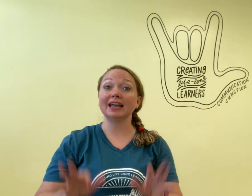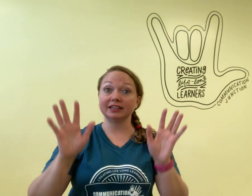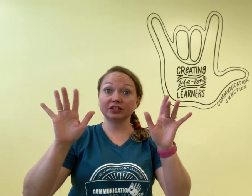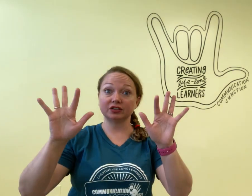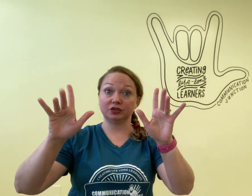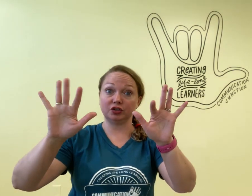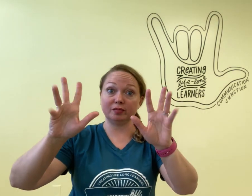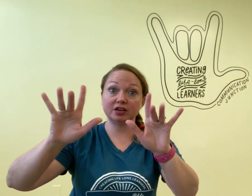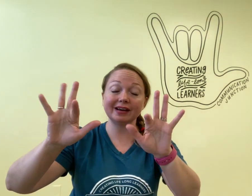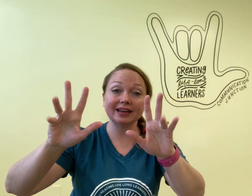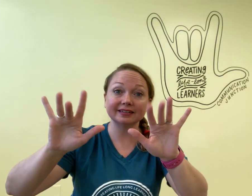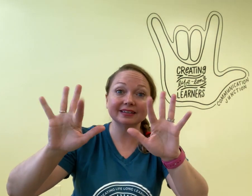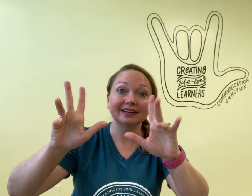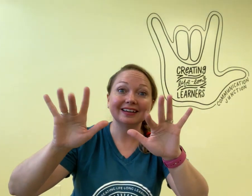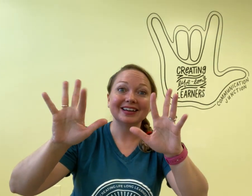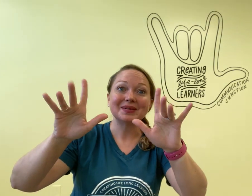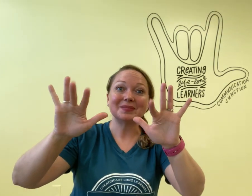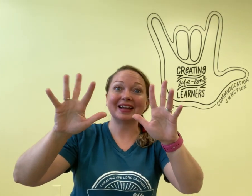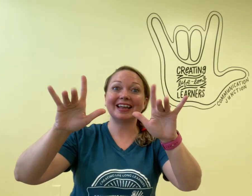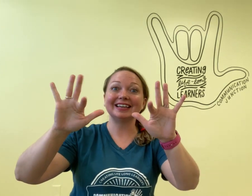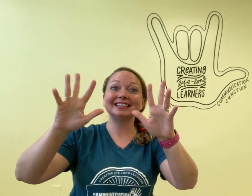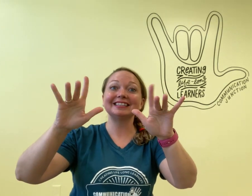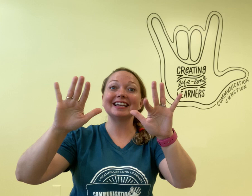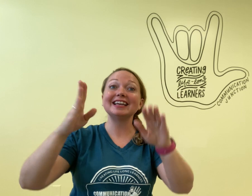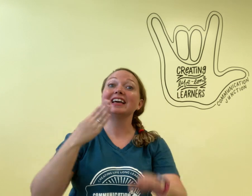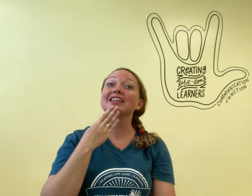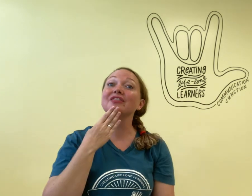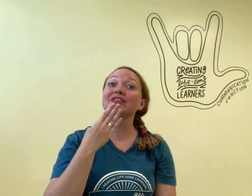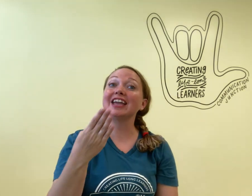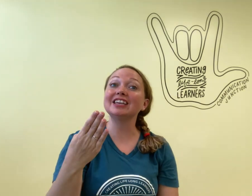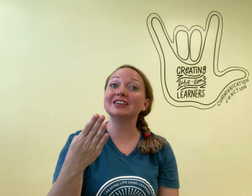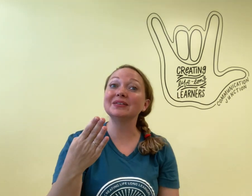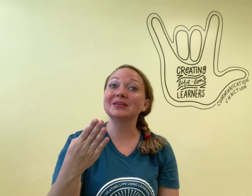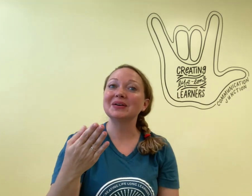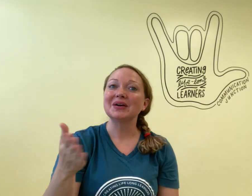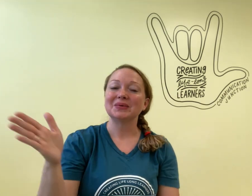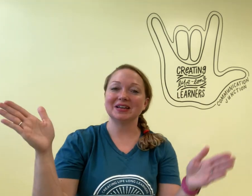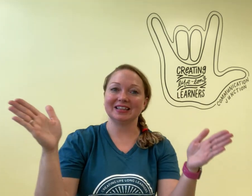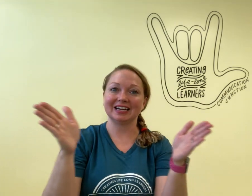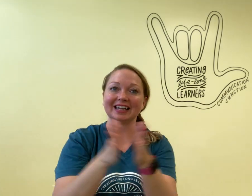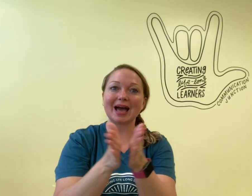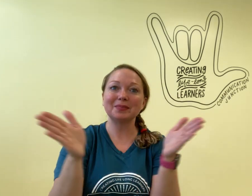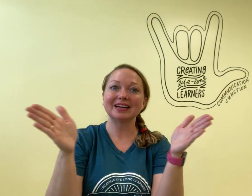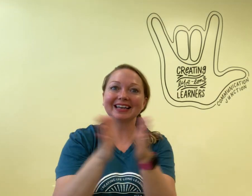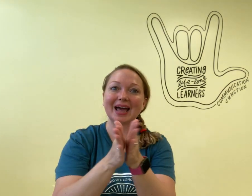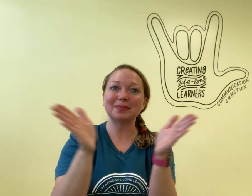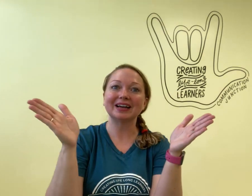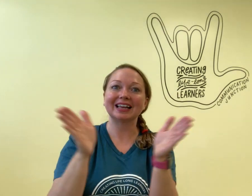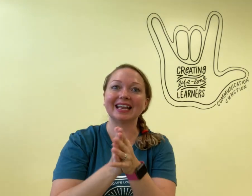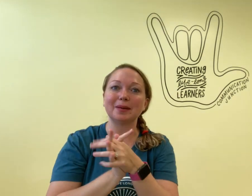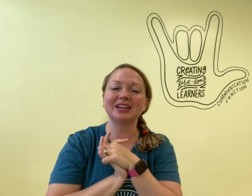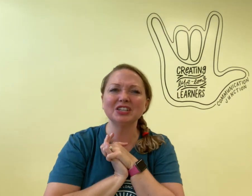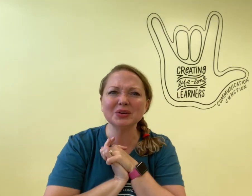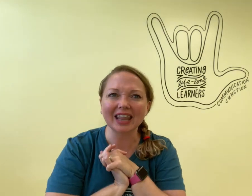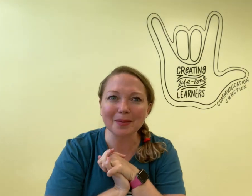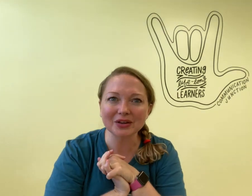hands, so show me your hands. My hands say thank you with a clap, clap, clap. Can you clap with me?